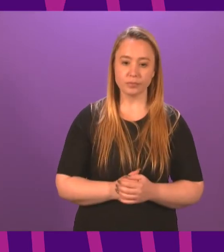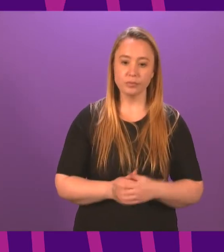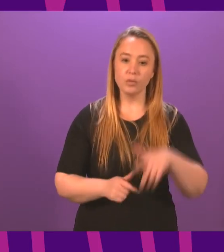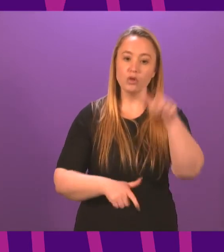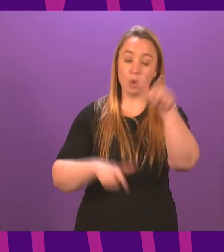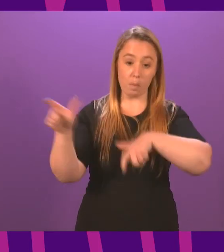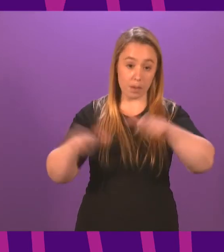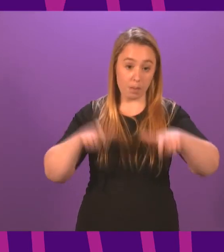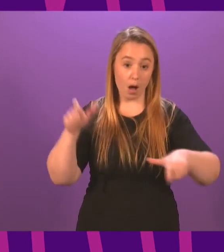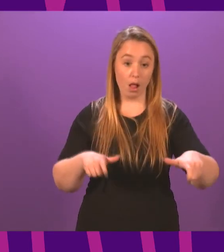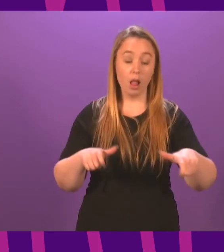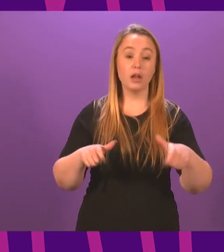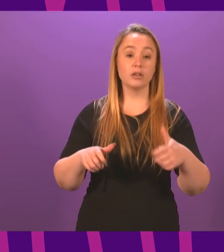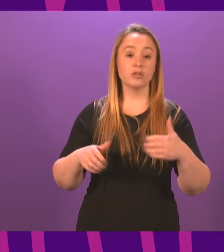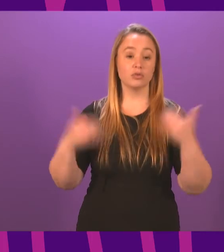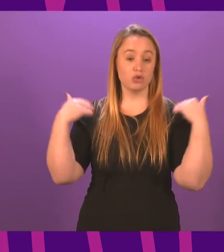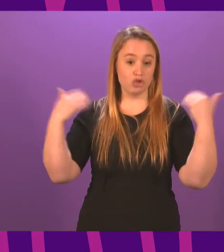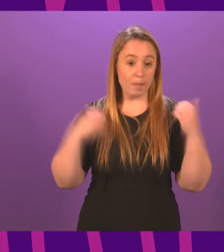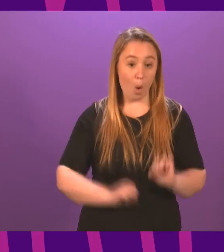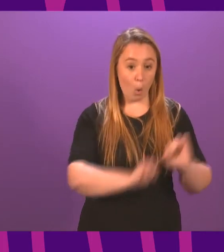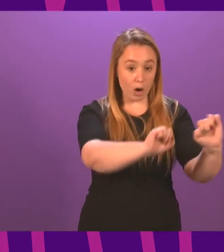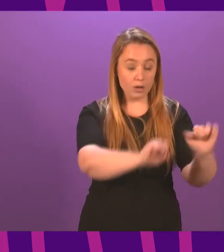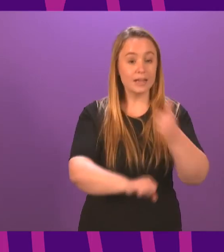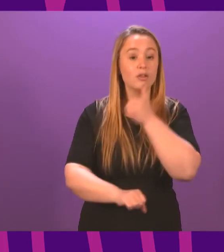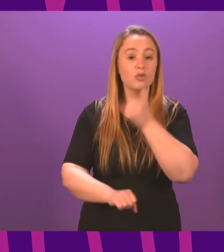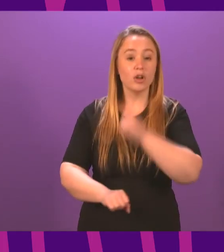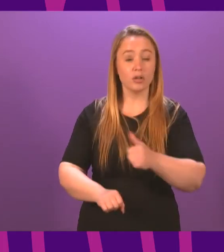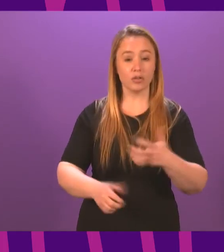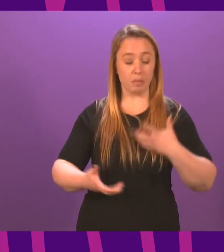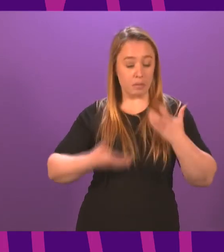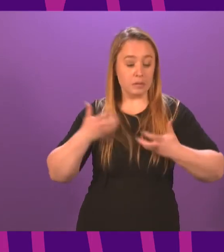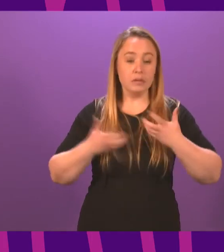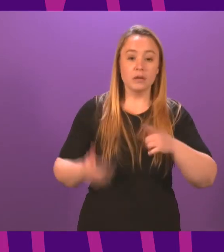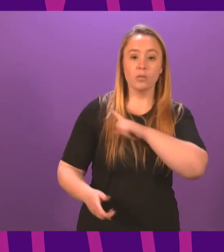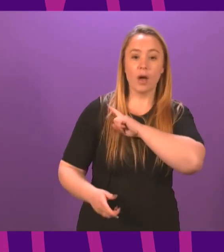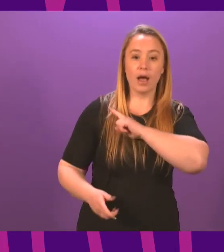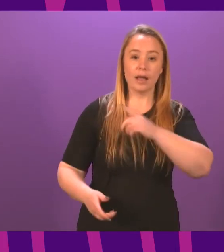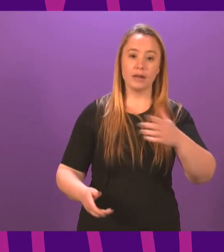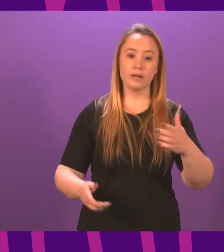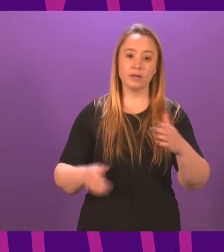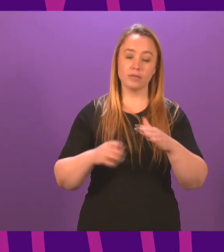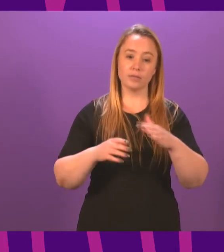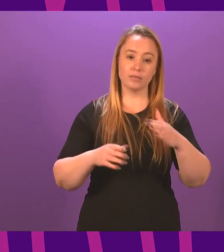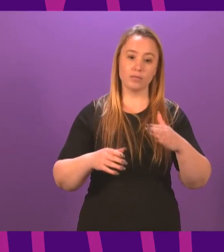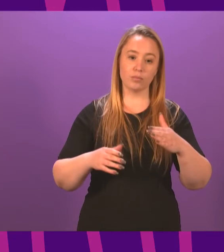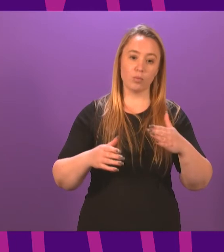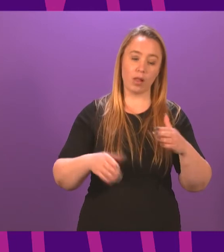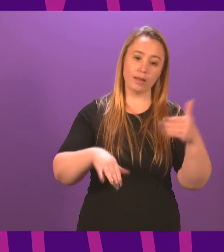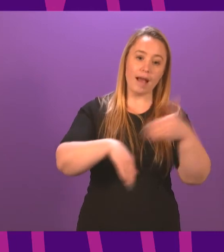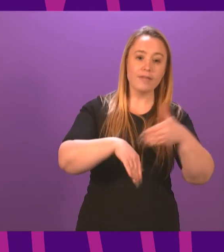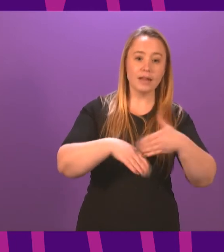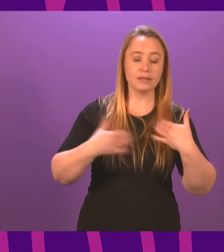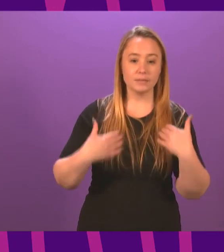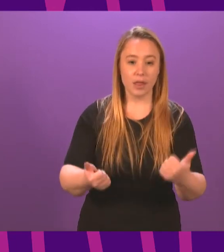gym users and owners, concerned over the physical and mental impact on the closure of gyms under level 4. With darker nights